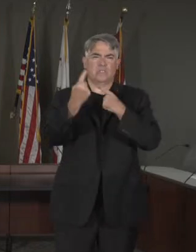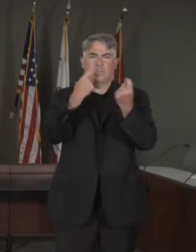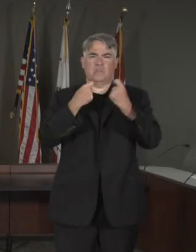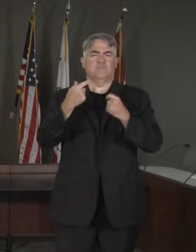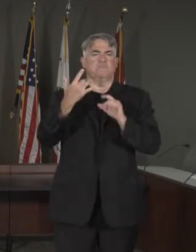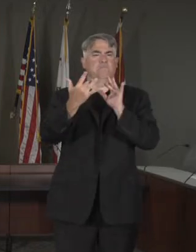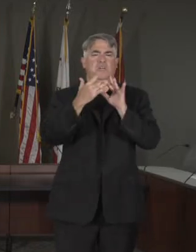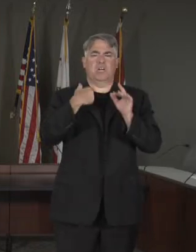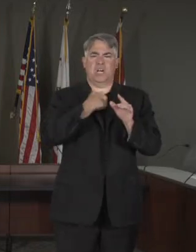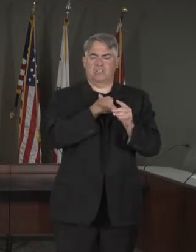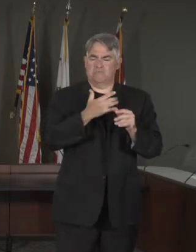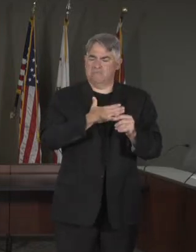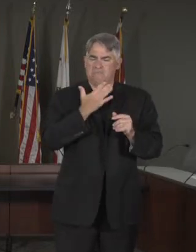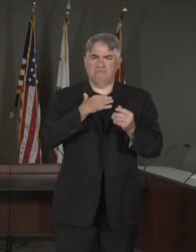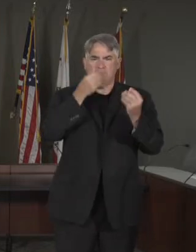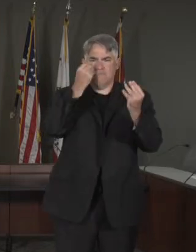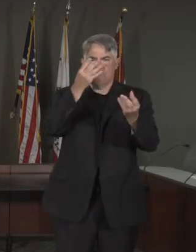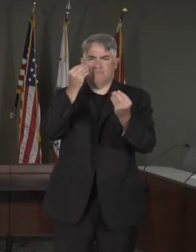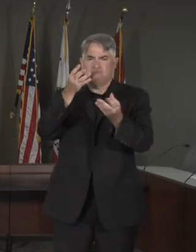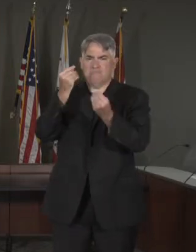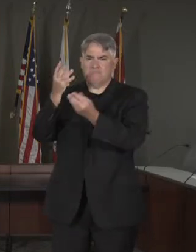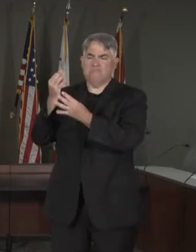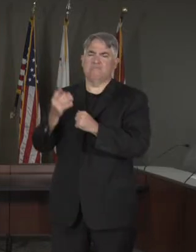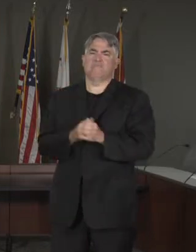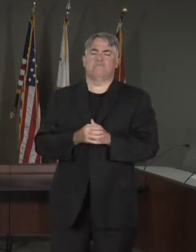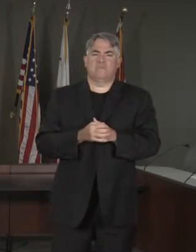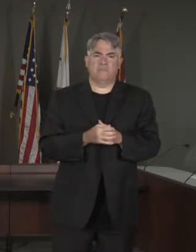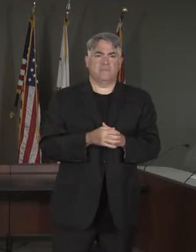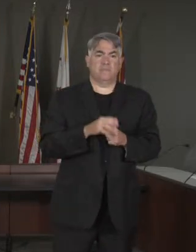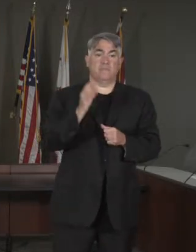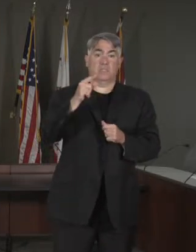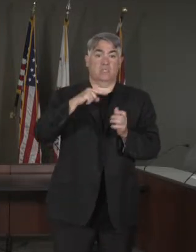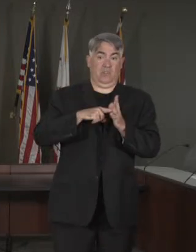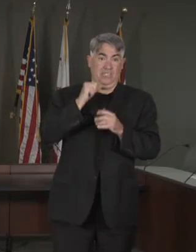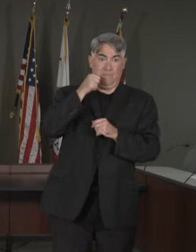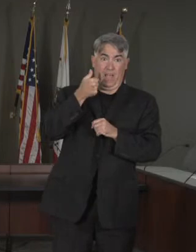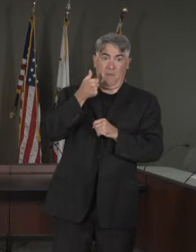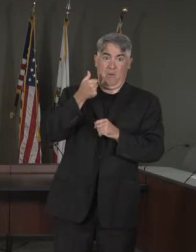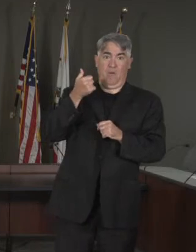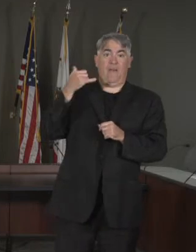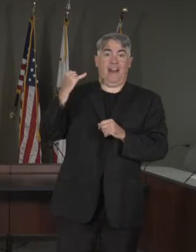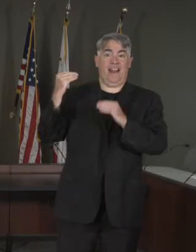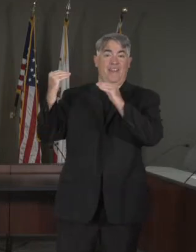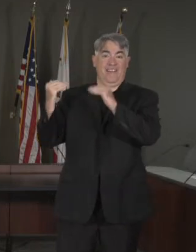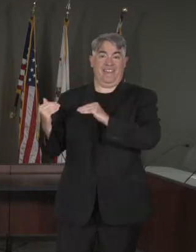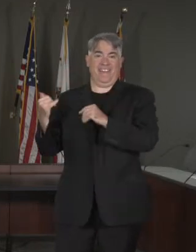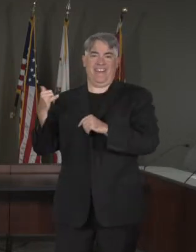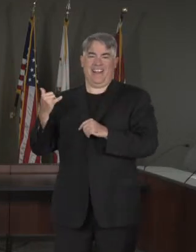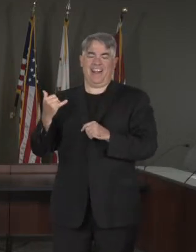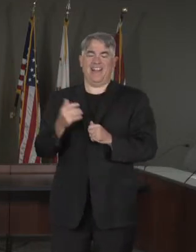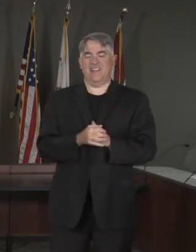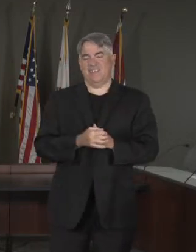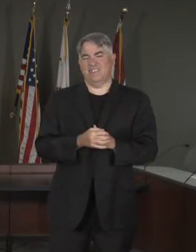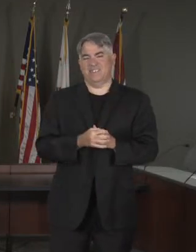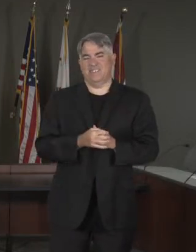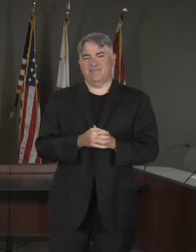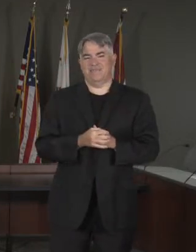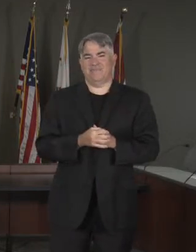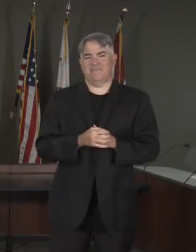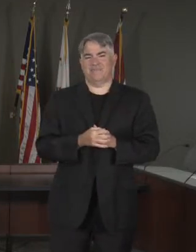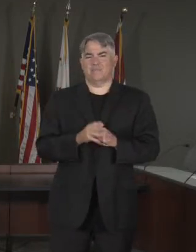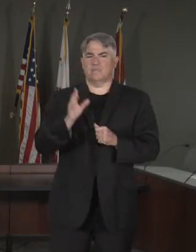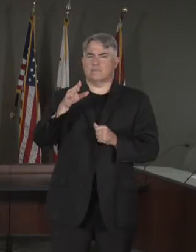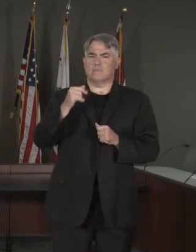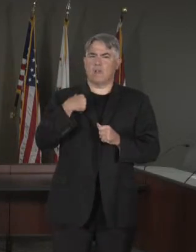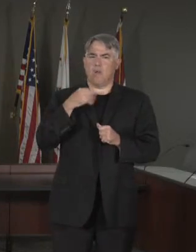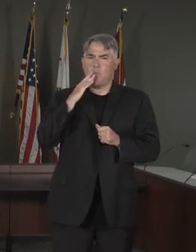help do that. As we enter the yellow tier and prepare for the eliminations of the tiers in June 15th, we will be making